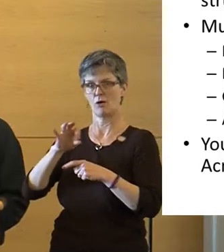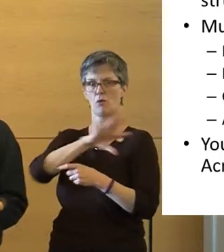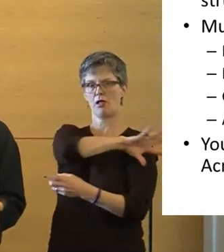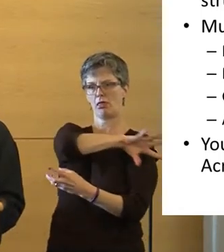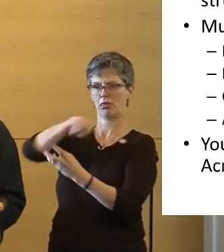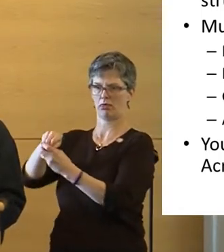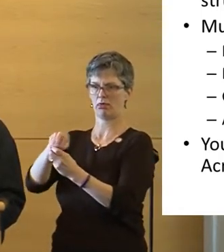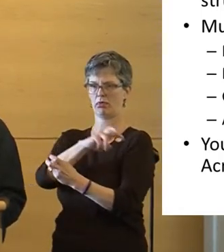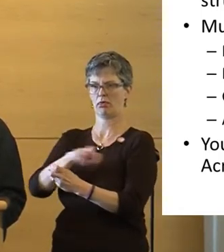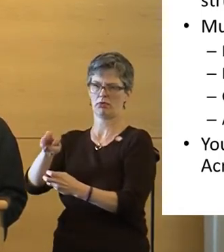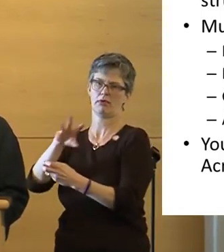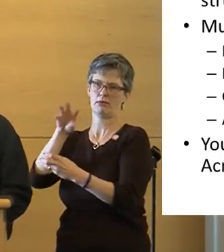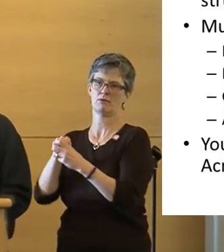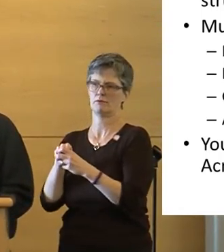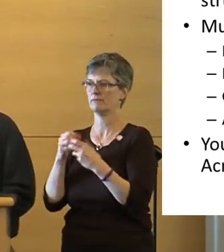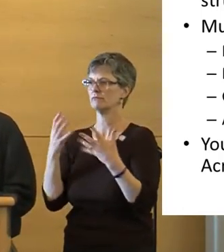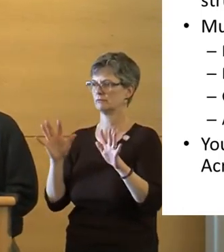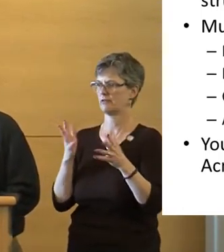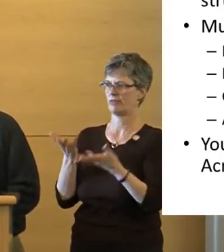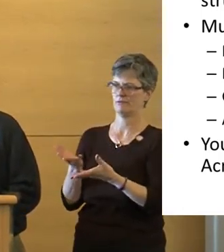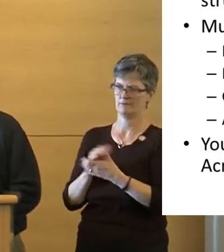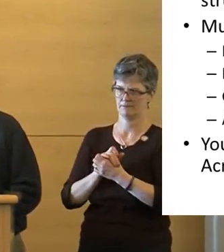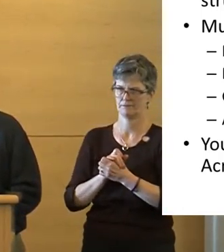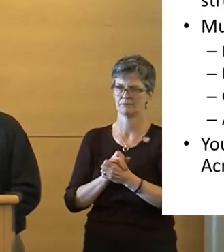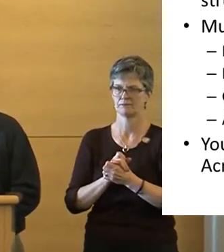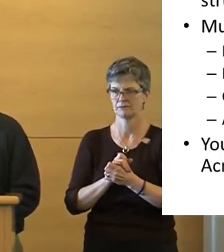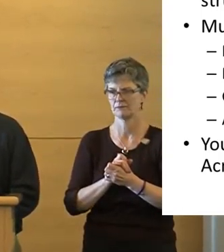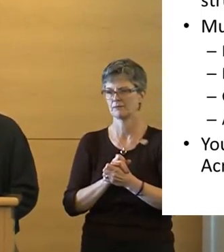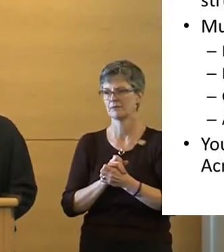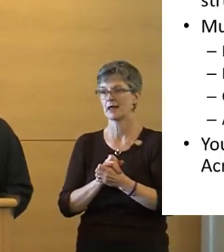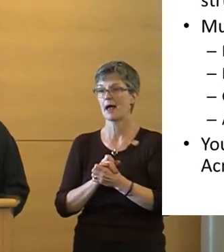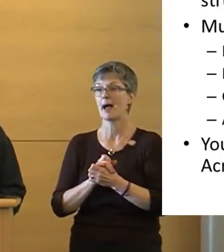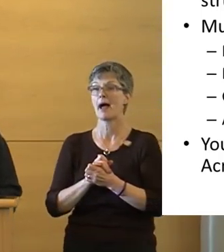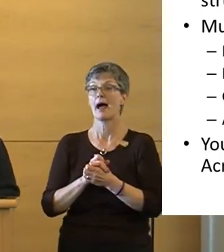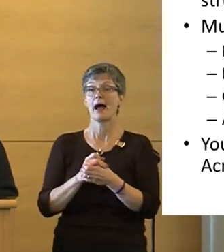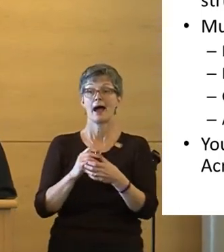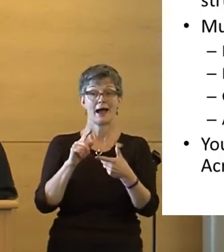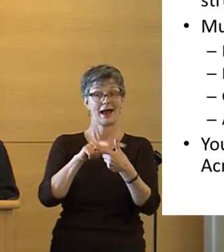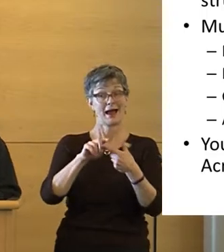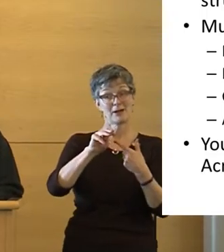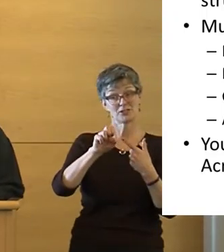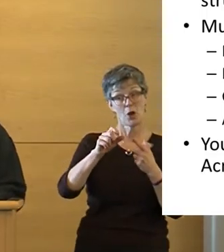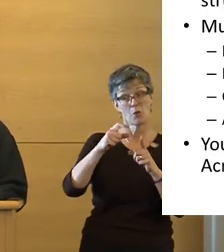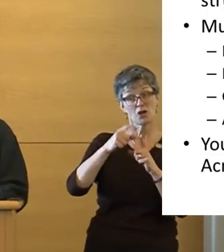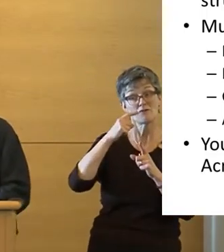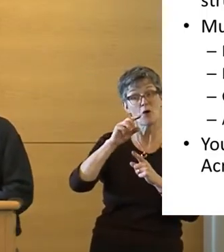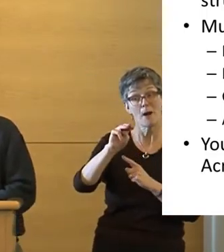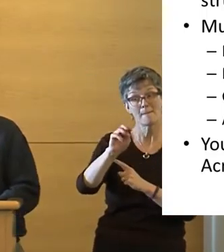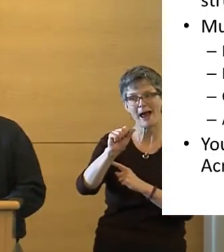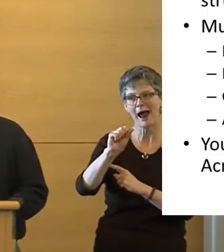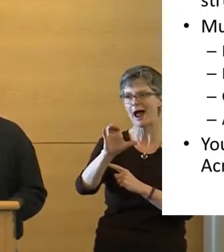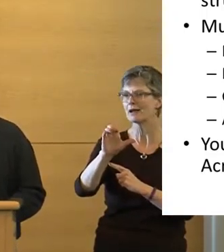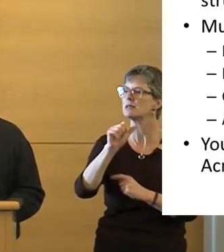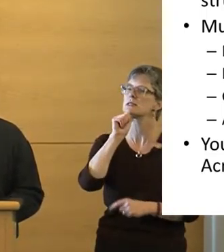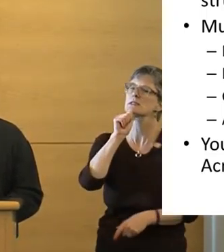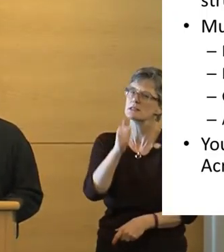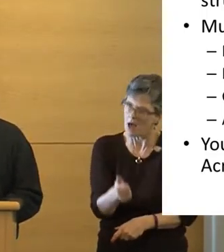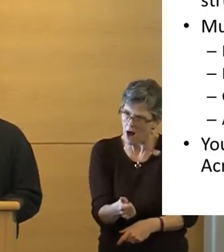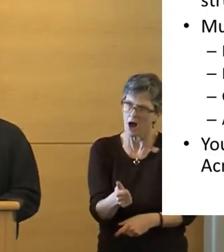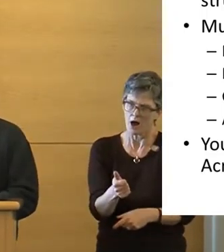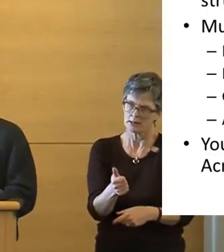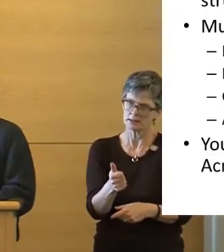you have to use the list button if you're making a list, and all of that. But then when you go to save as PDF, you will have a tagged